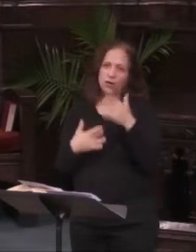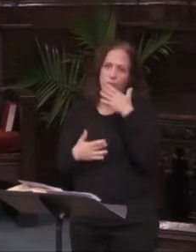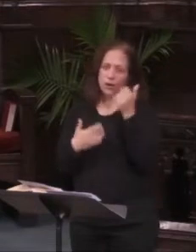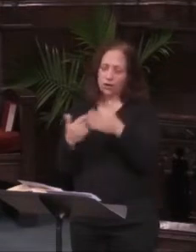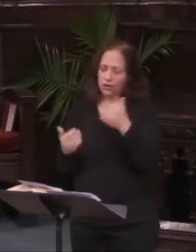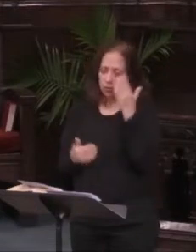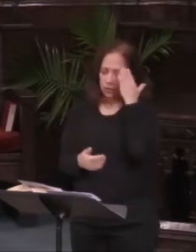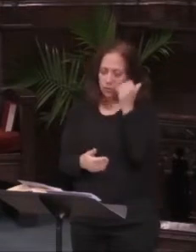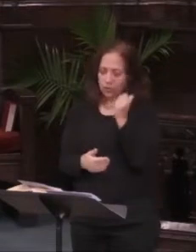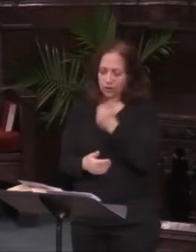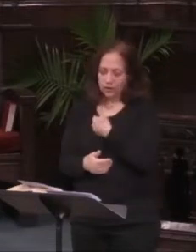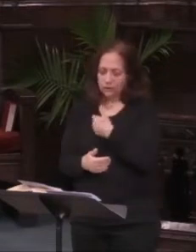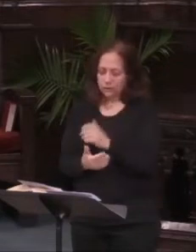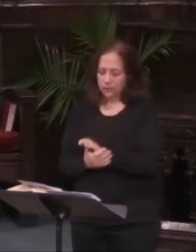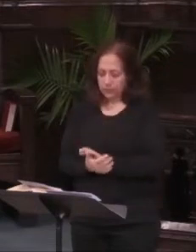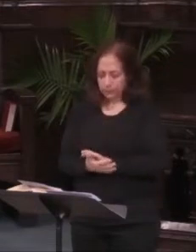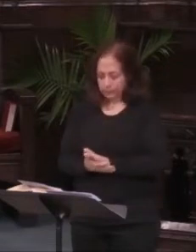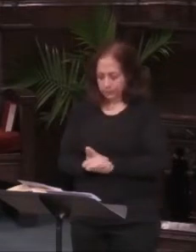ourselves.